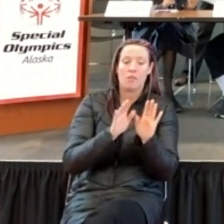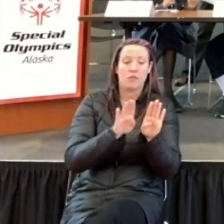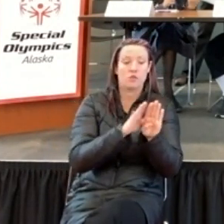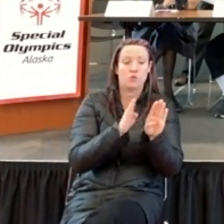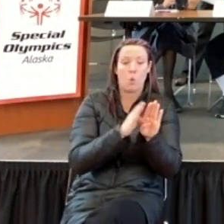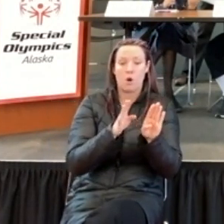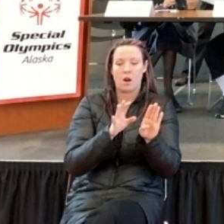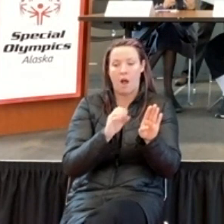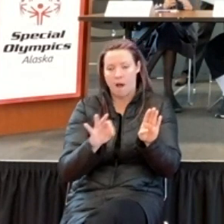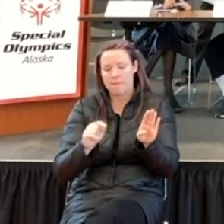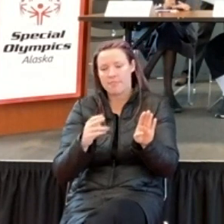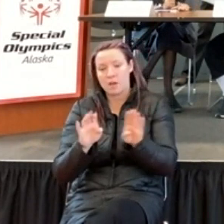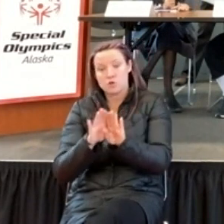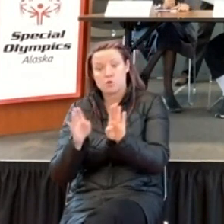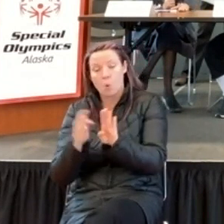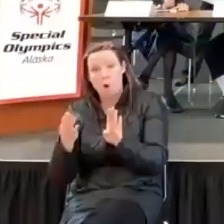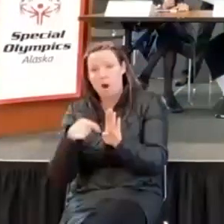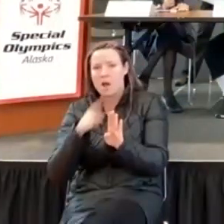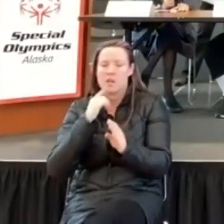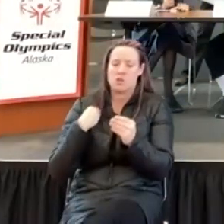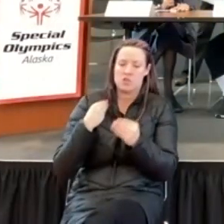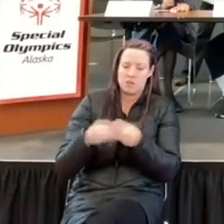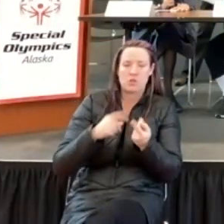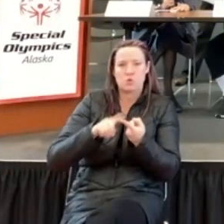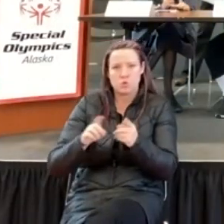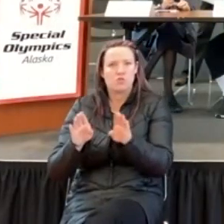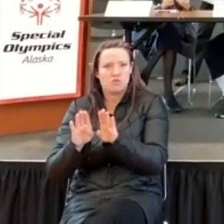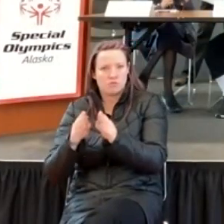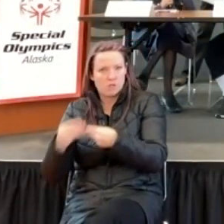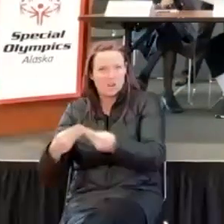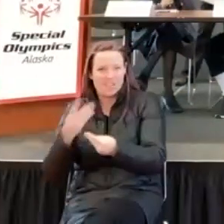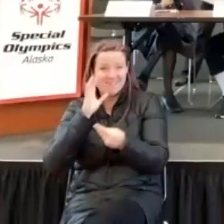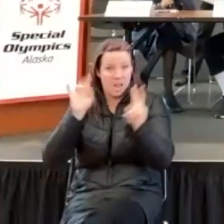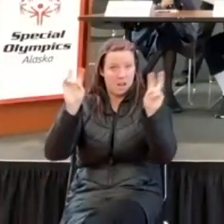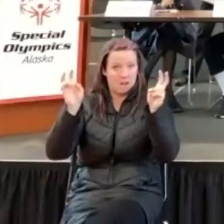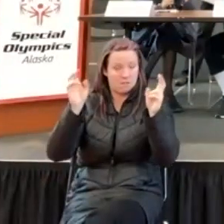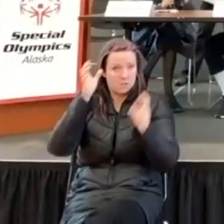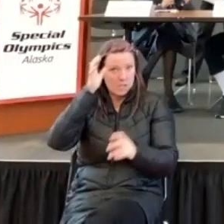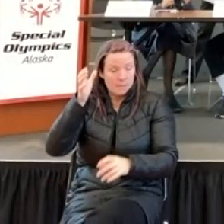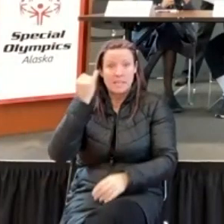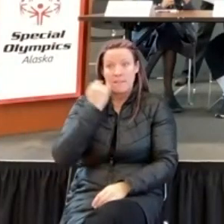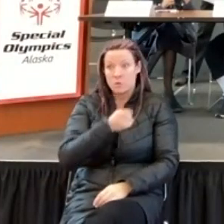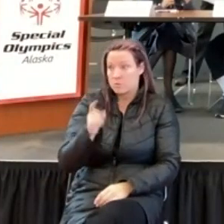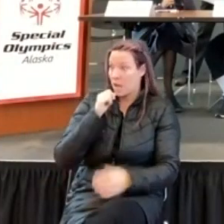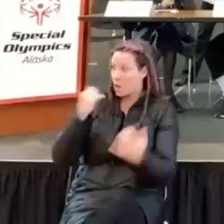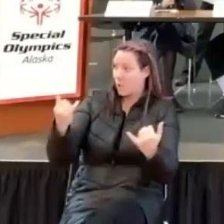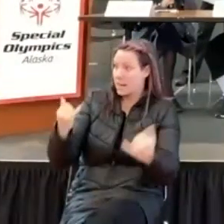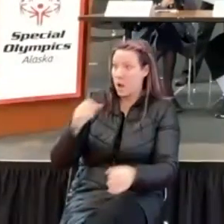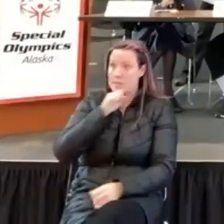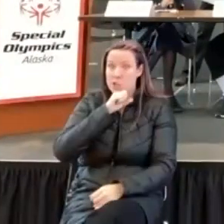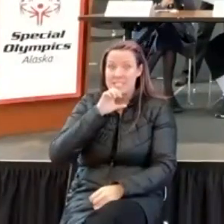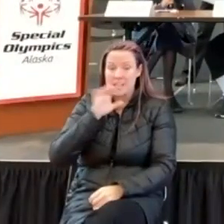to generation. That's a very important part of life. And remember, if you're not currently a senior, you are